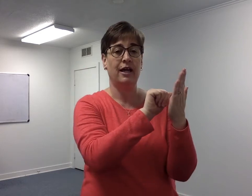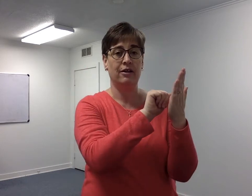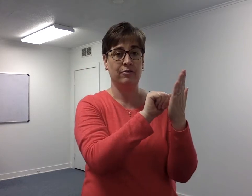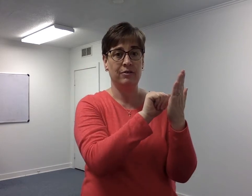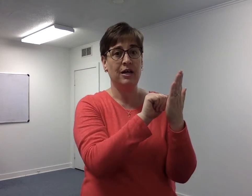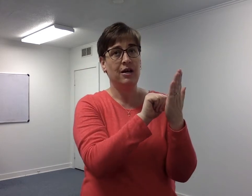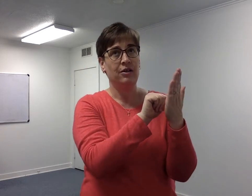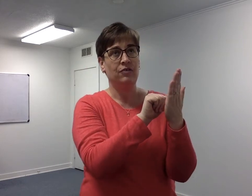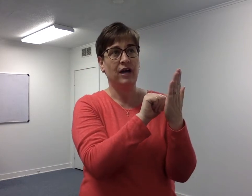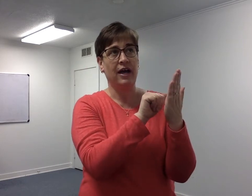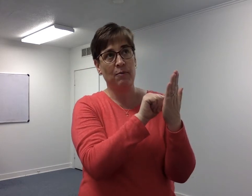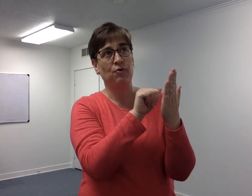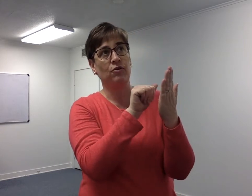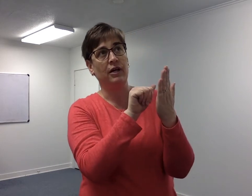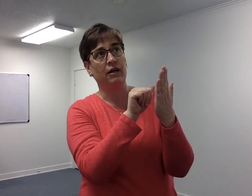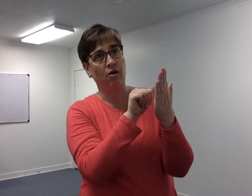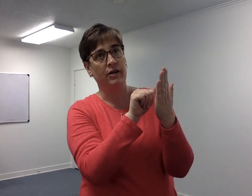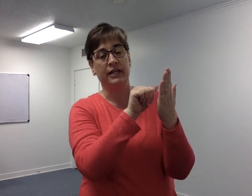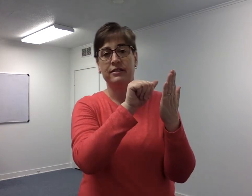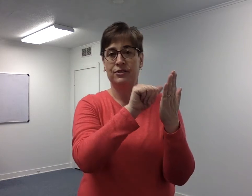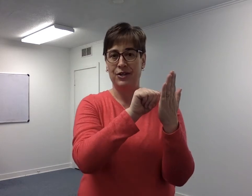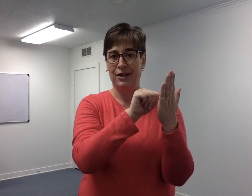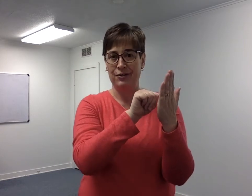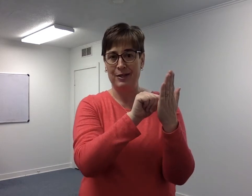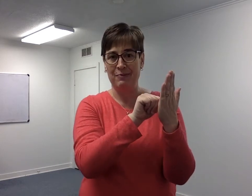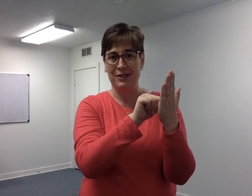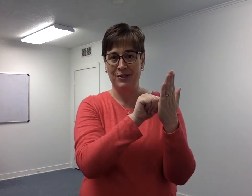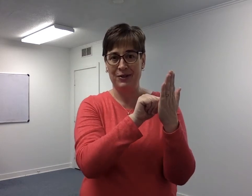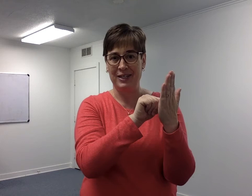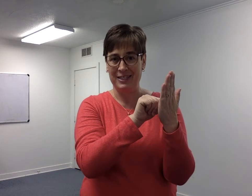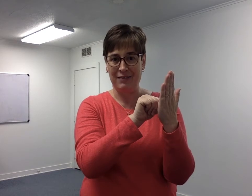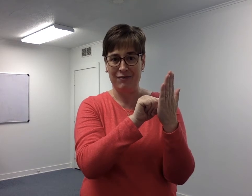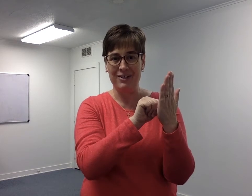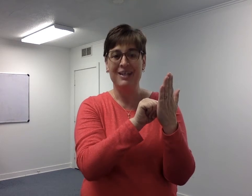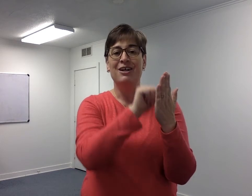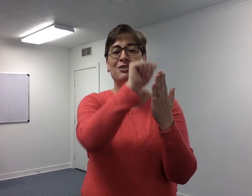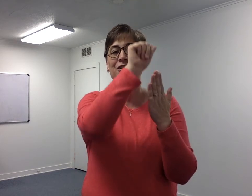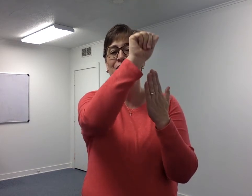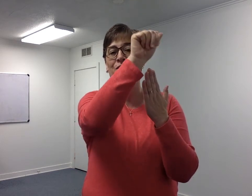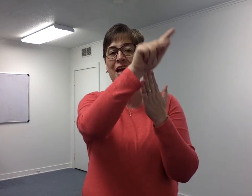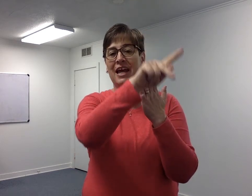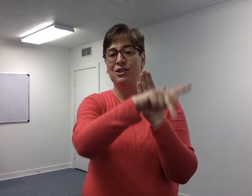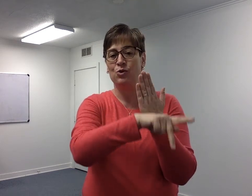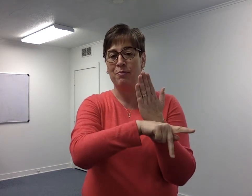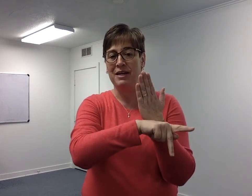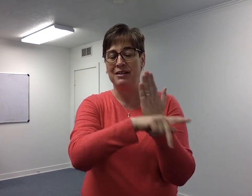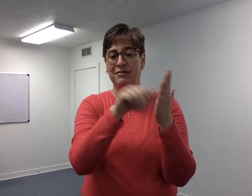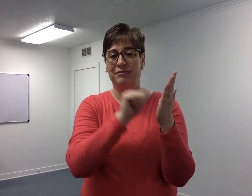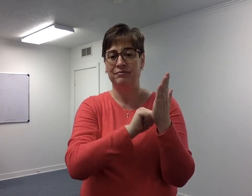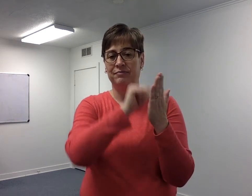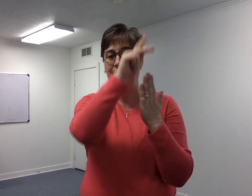And you've got April and August, so you got to do something to show that it's different. So you're going to do an A to a P.